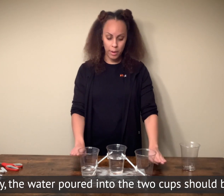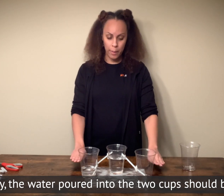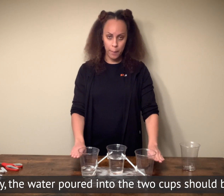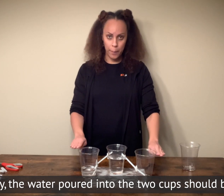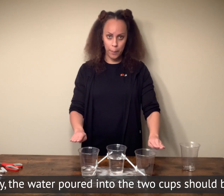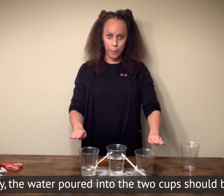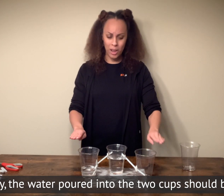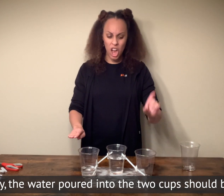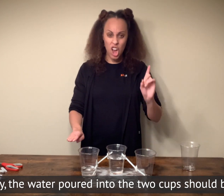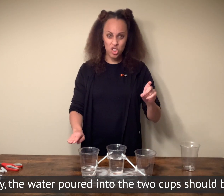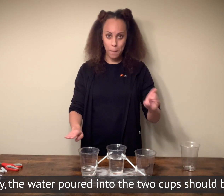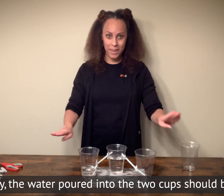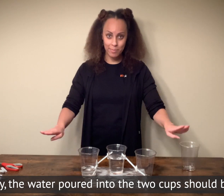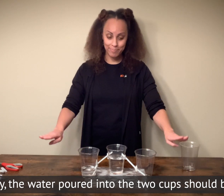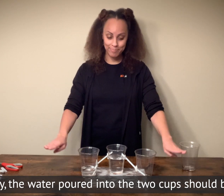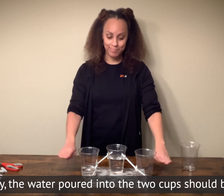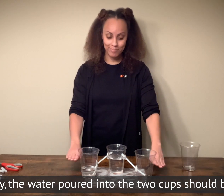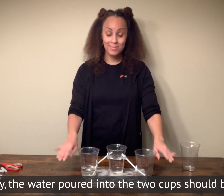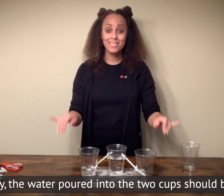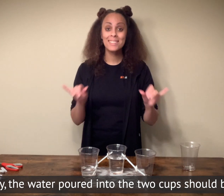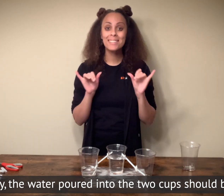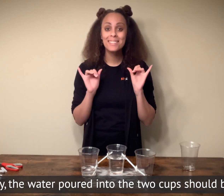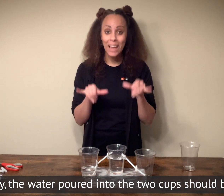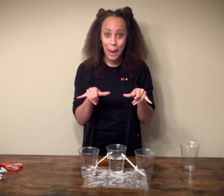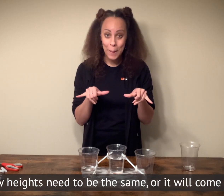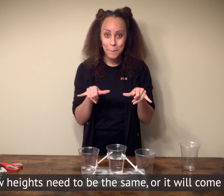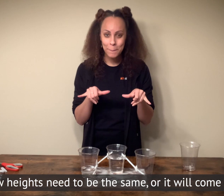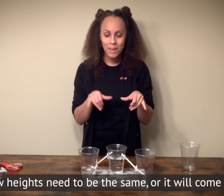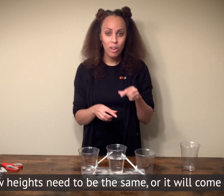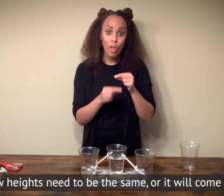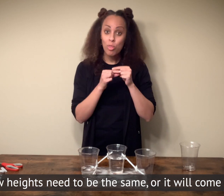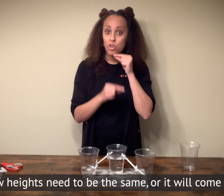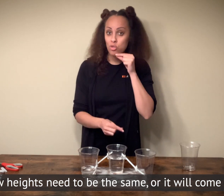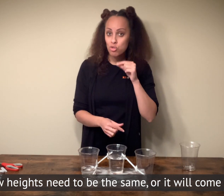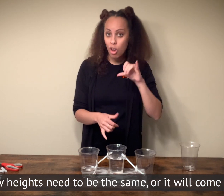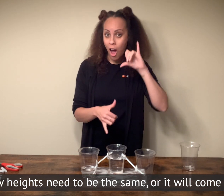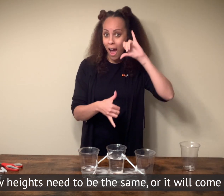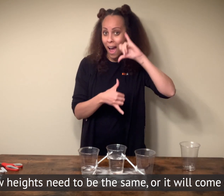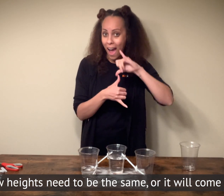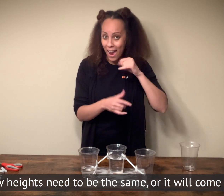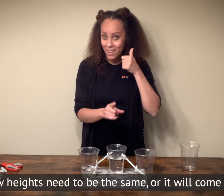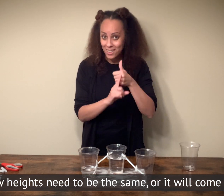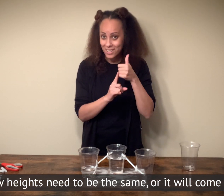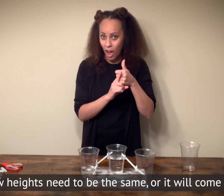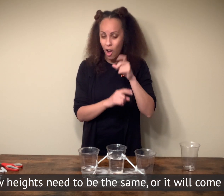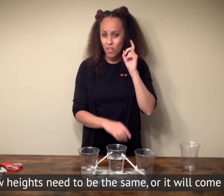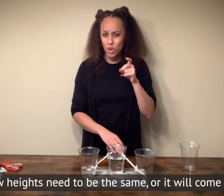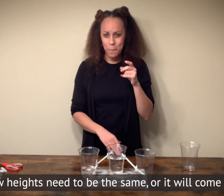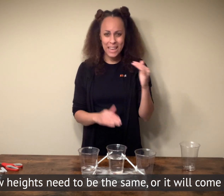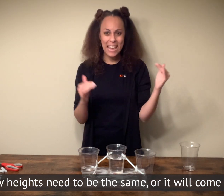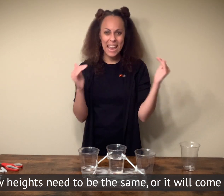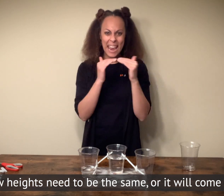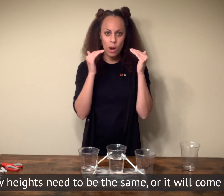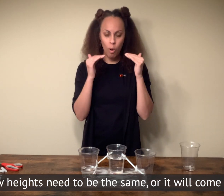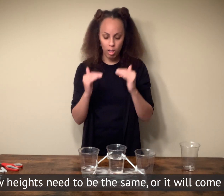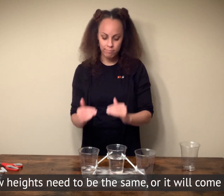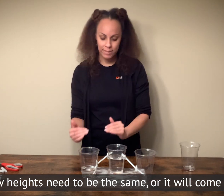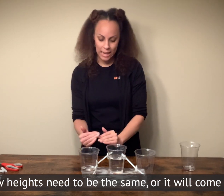Secondly, the water poured into the 2 cups should be even. The straw heights need to be